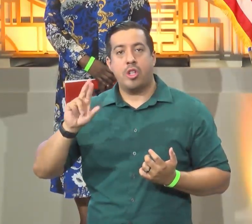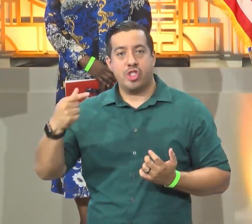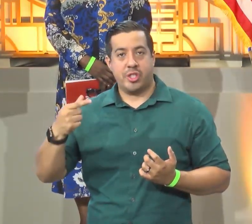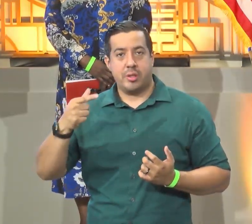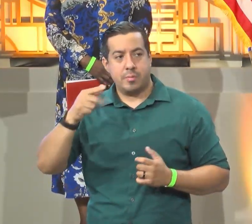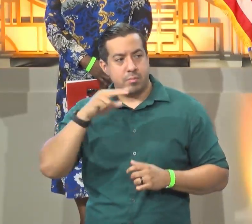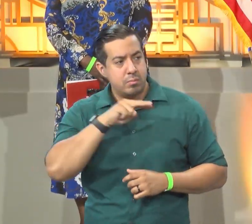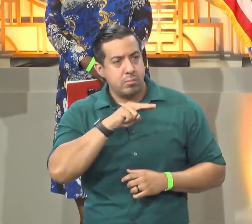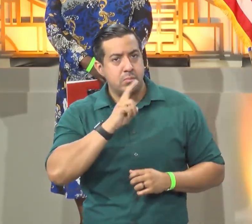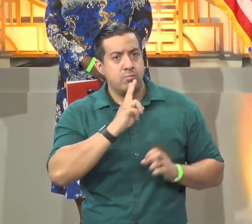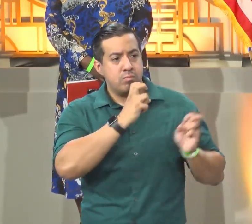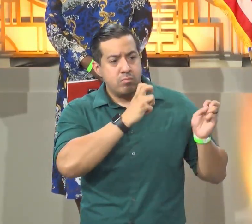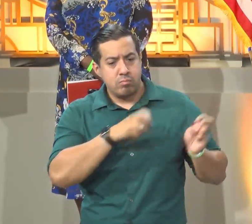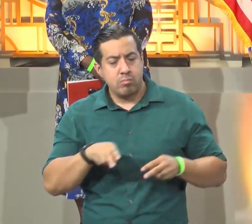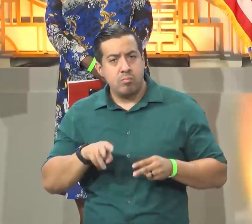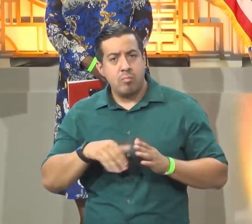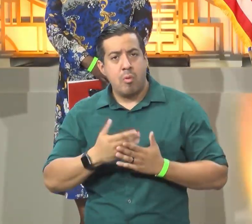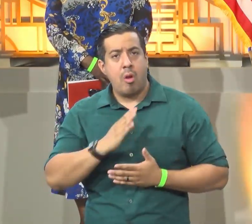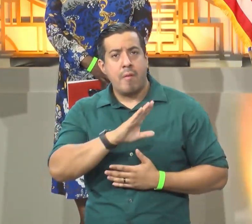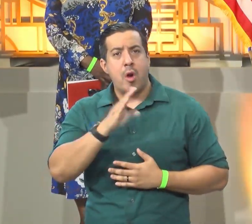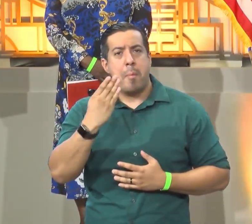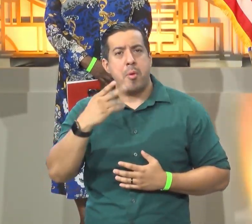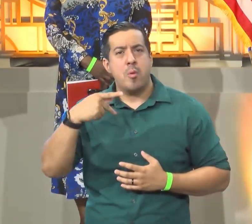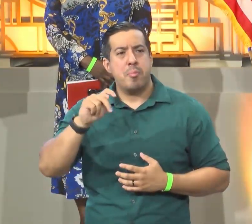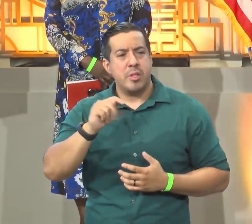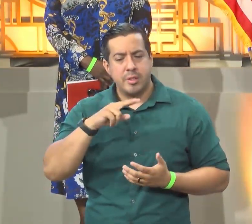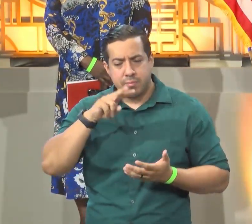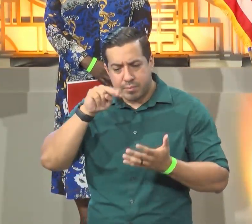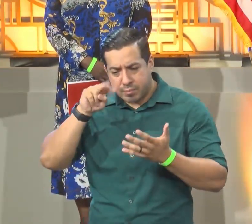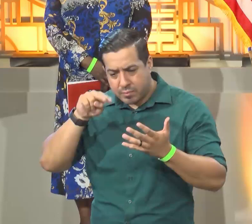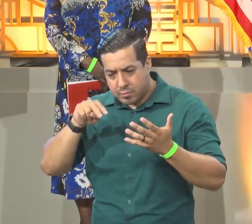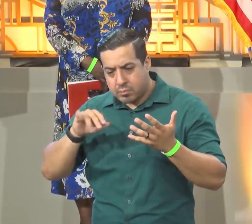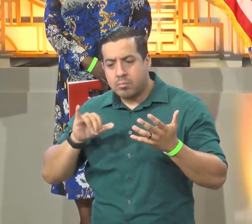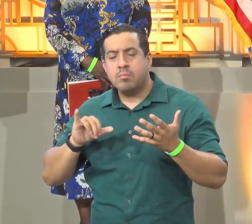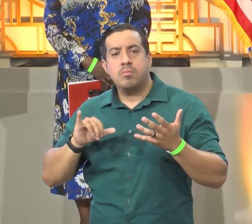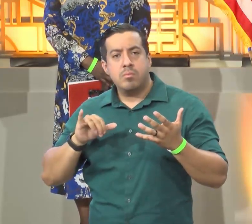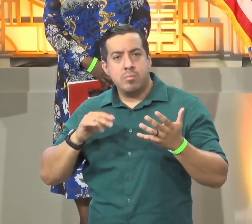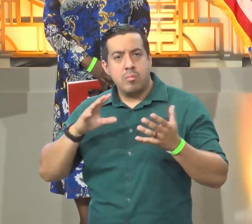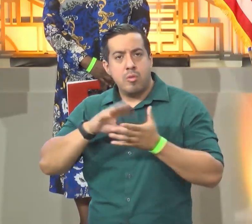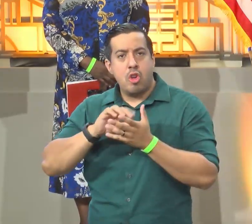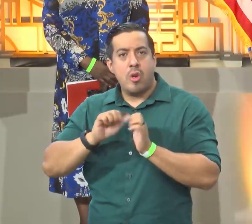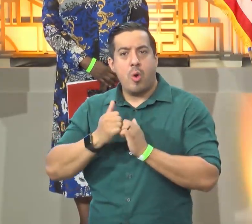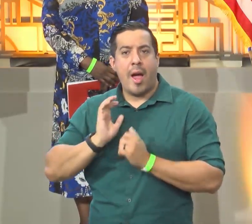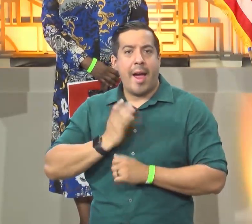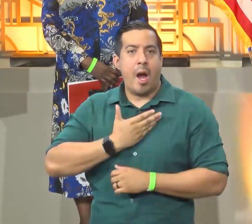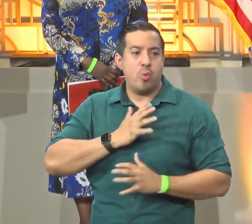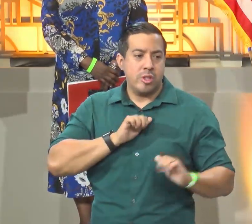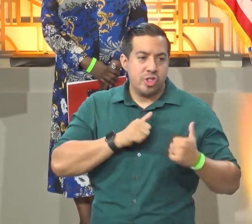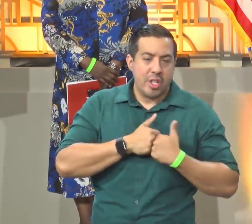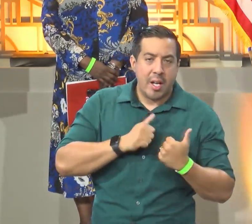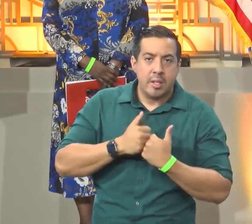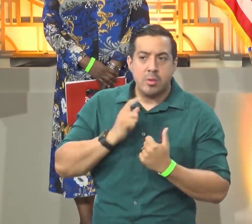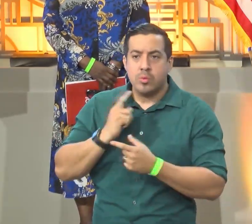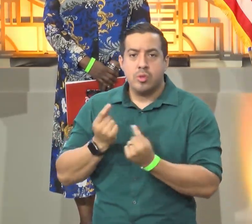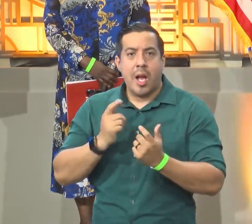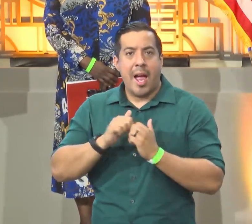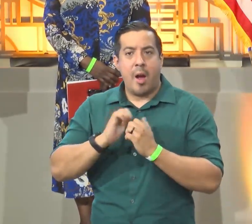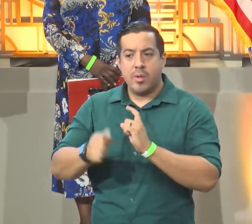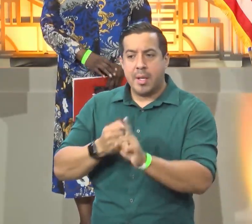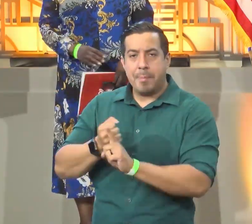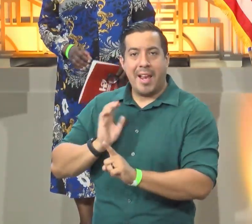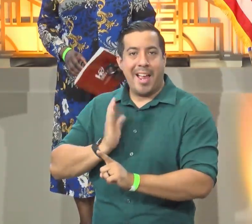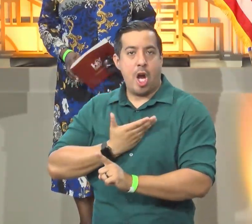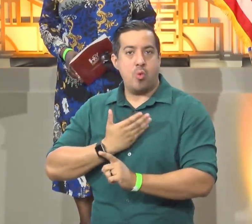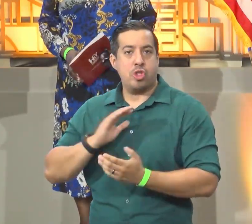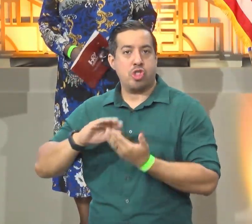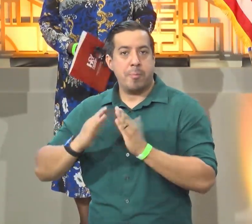houstonadultliteracy.org, to download Houston's Adult Literacy Blueprint and learn about our city's pervasive adult literacy challenge, its impact on our